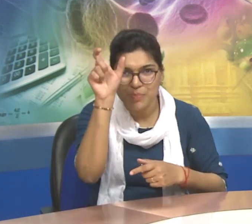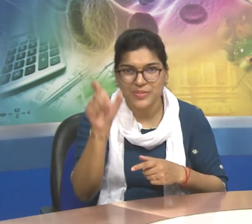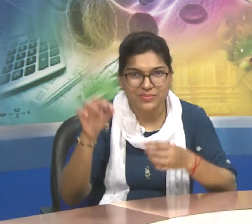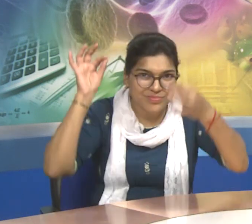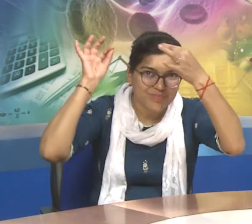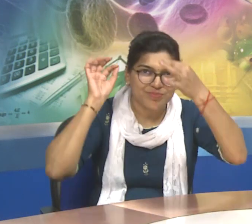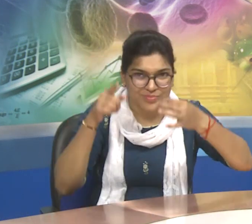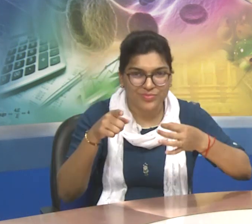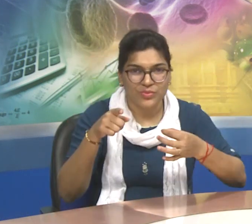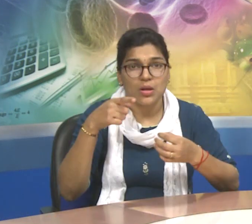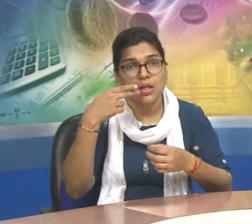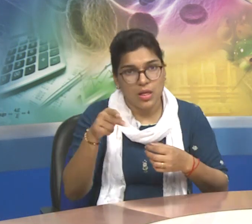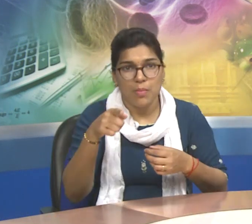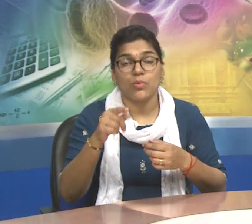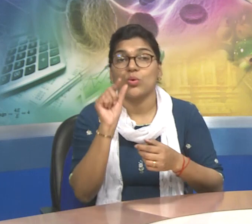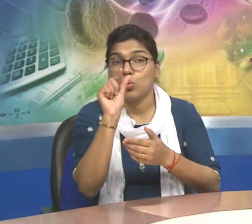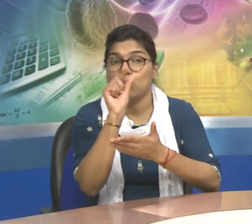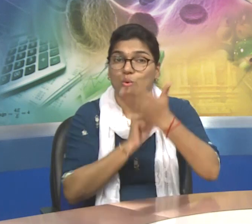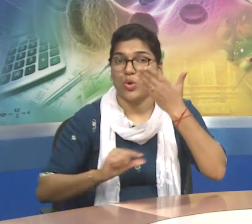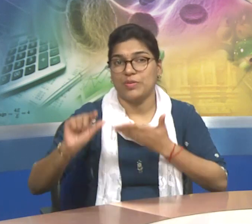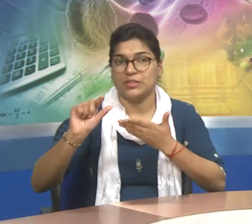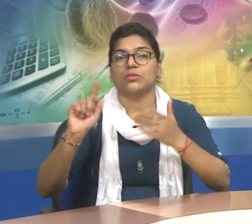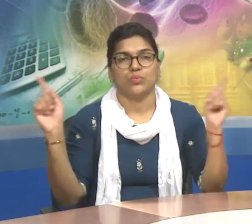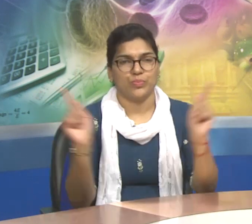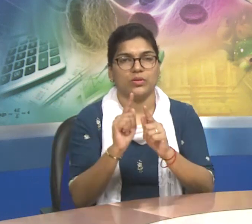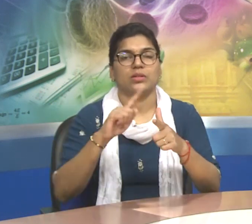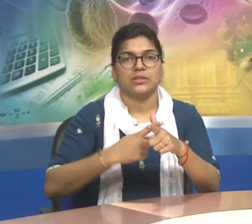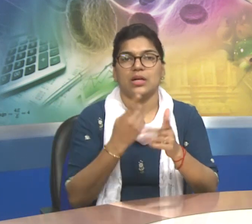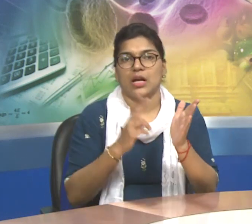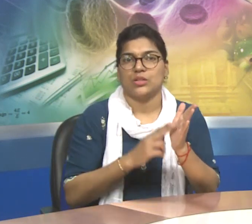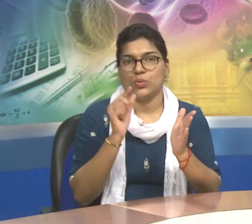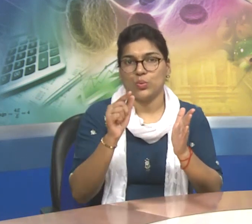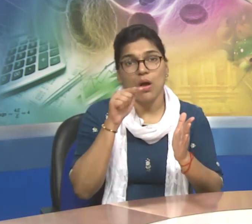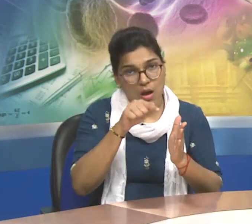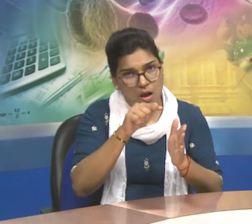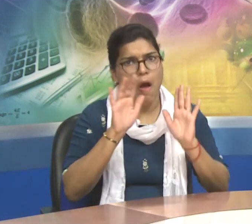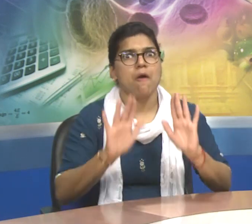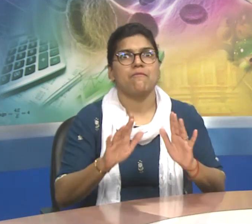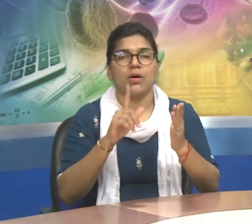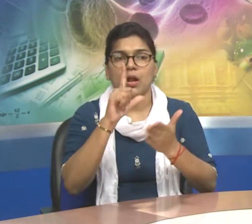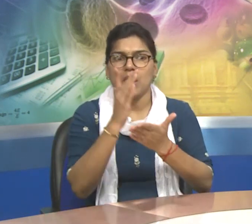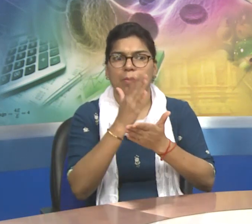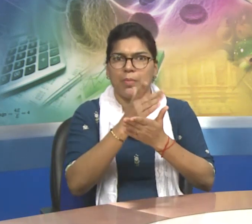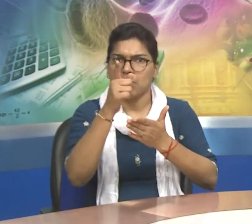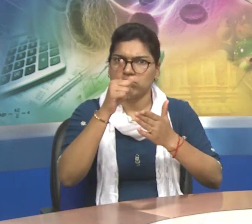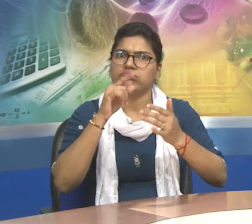Jawaharlal Nehru University, the central library providing remote access to e-resources is